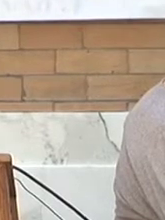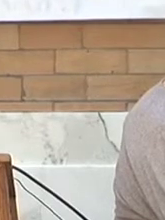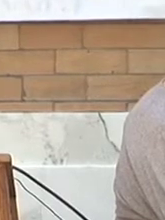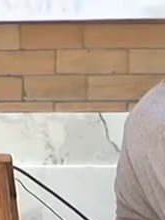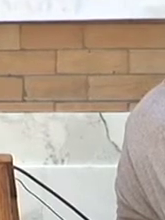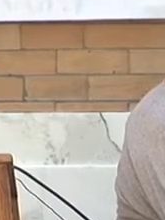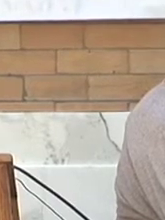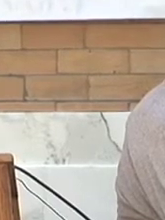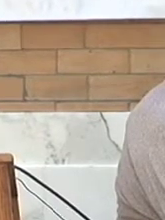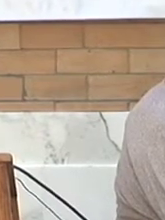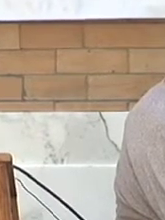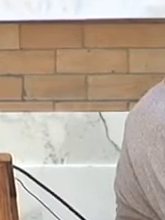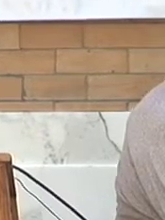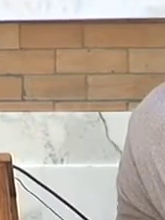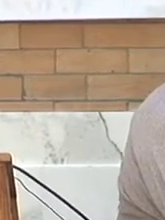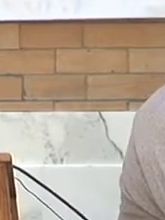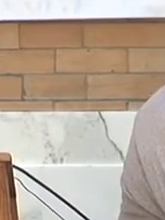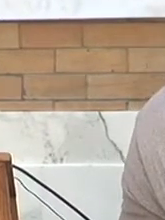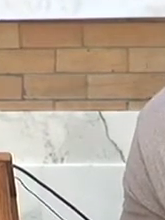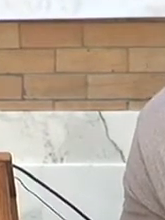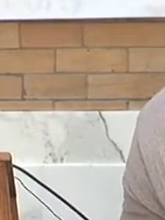like bringing me here.